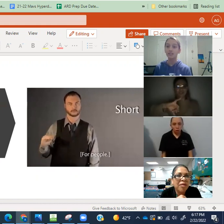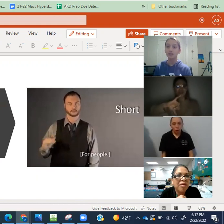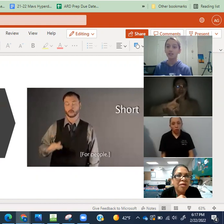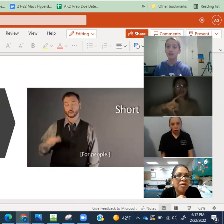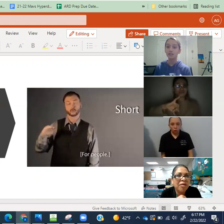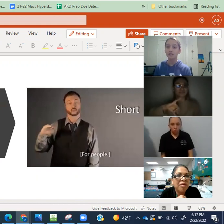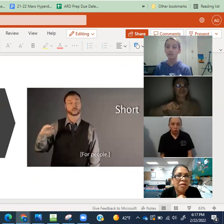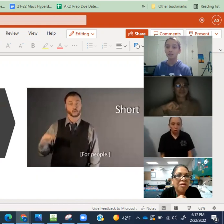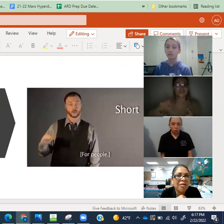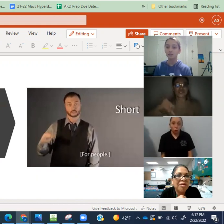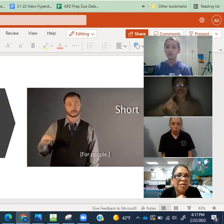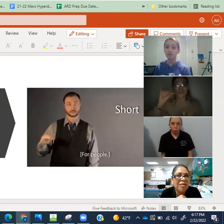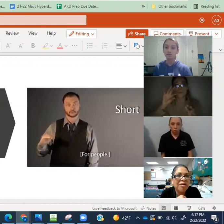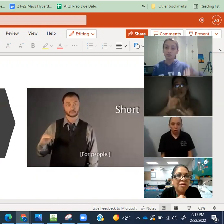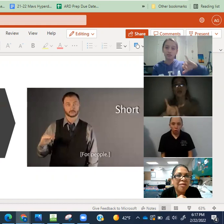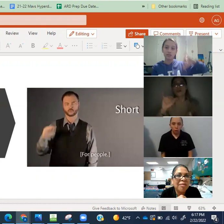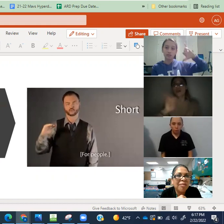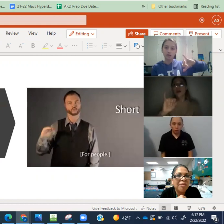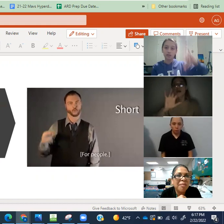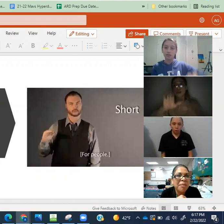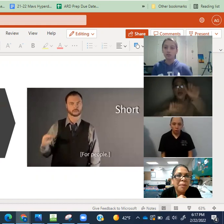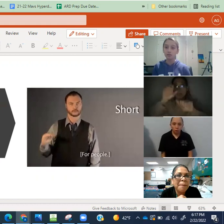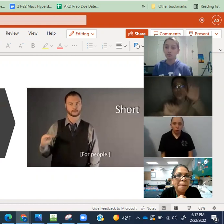Height. So the height of the box for the room.